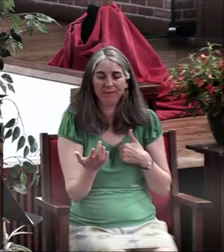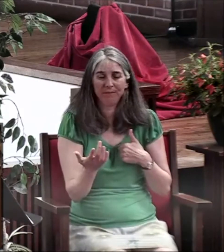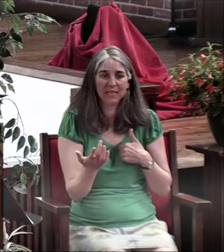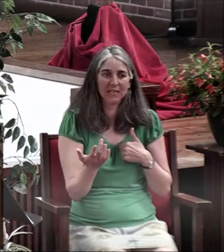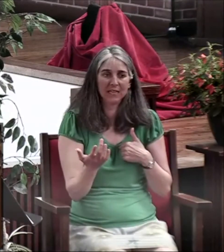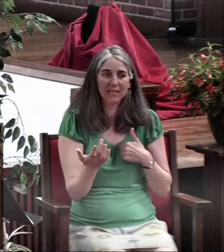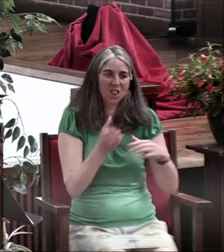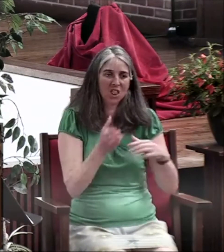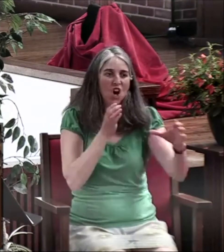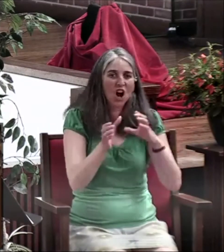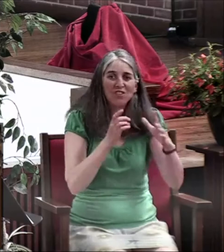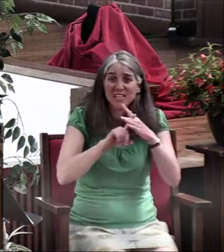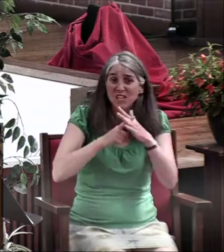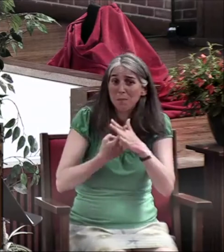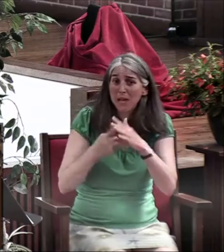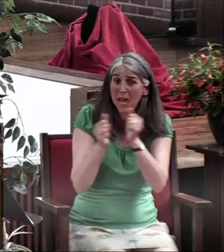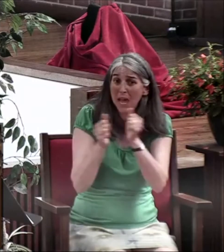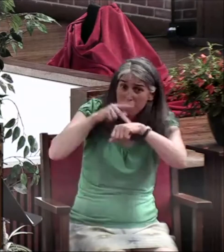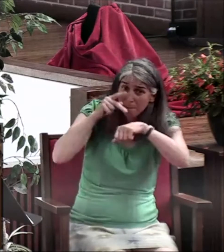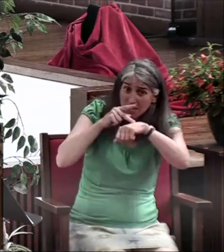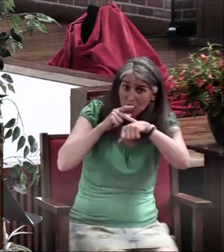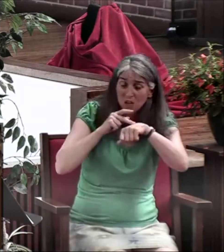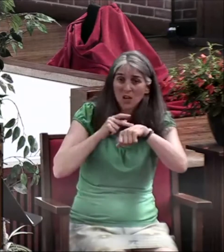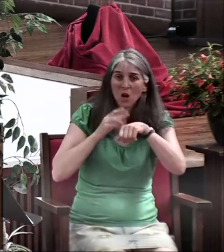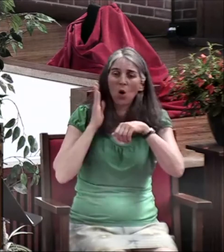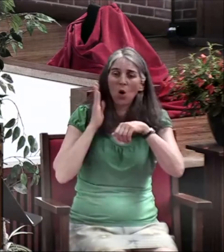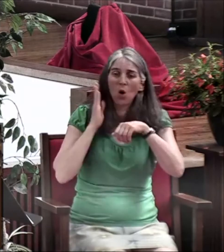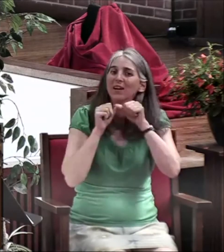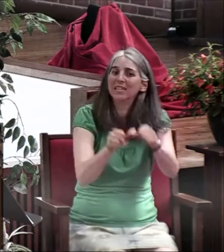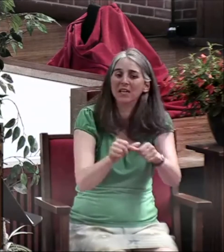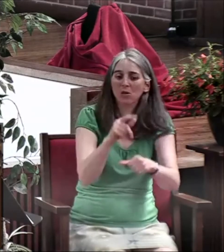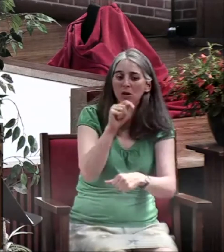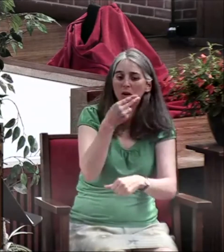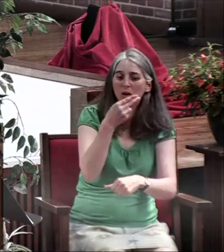The conversation began with Peter. It's going to go to Thomas and then to Philip.